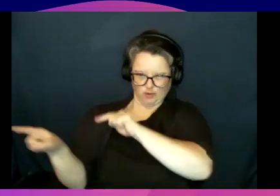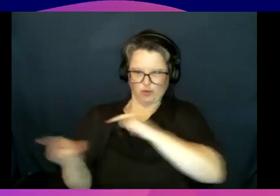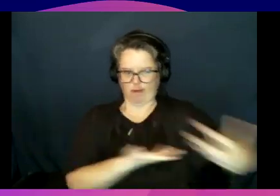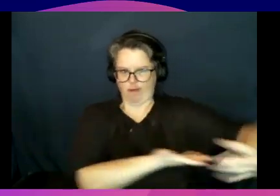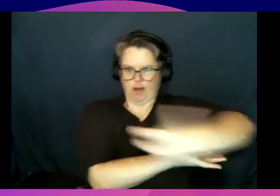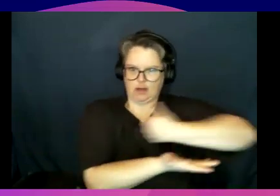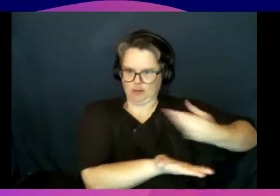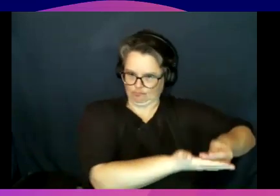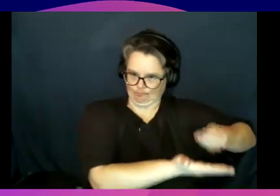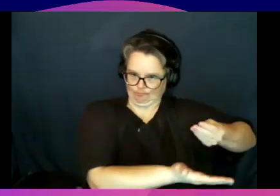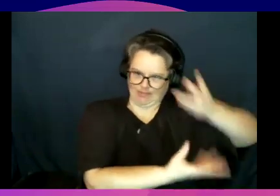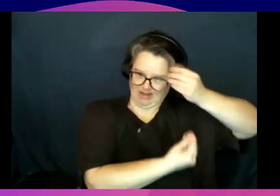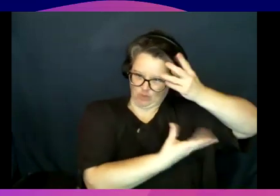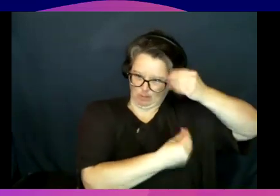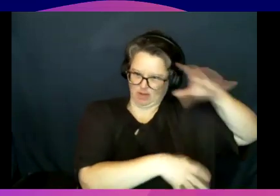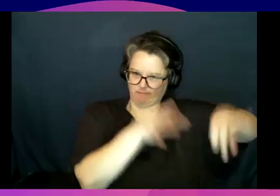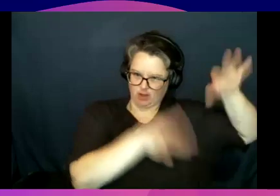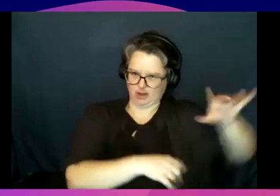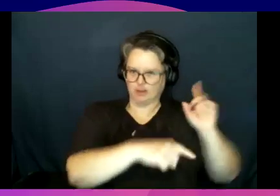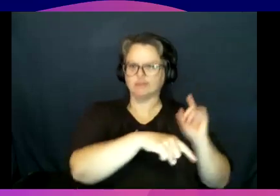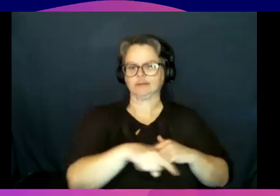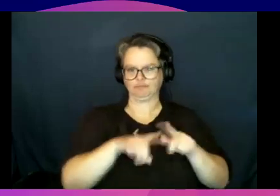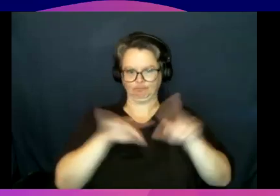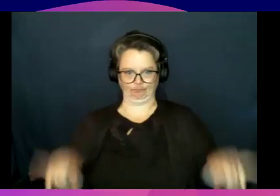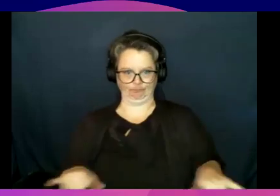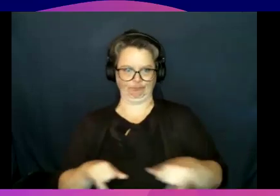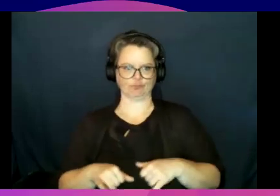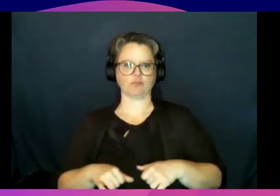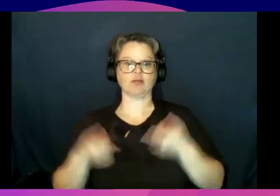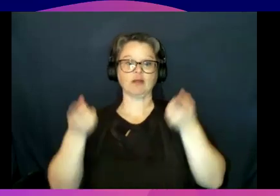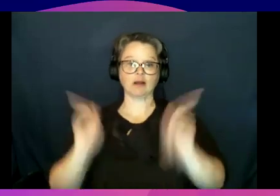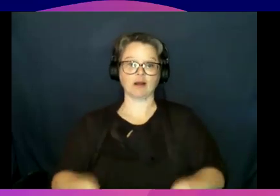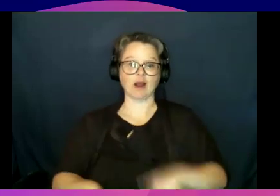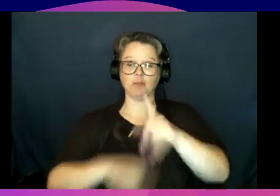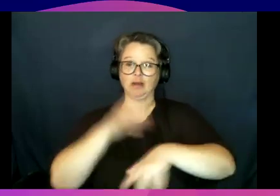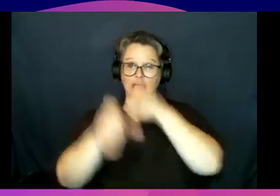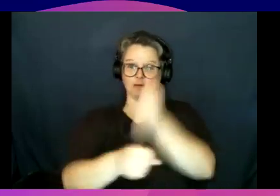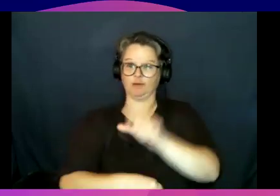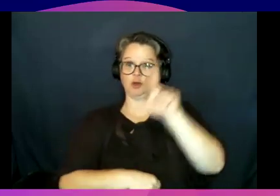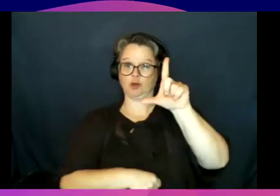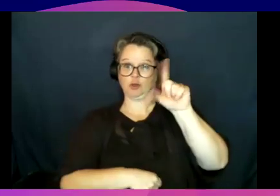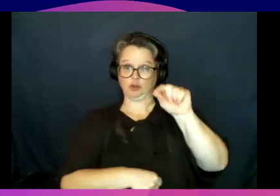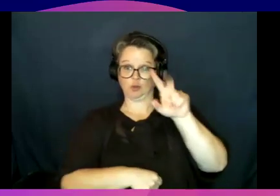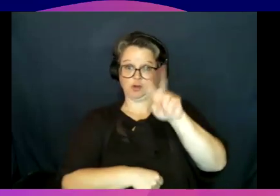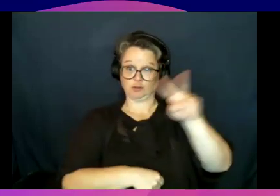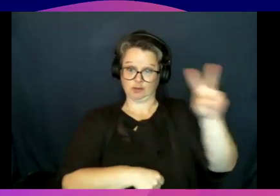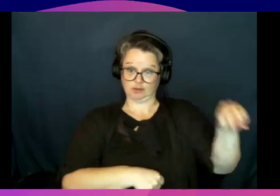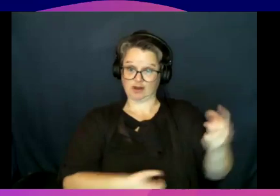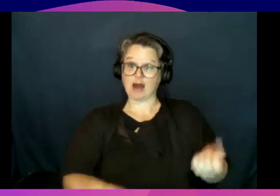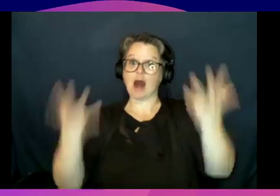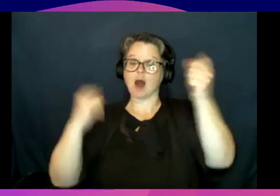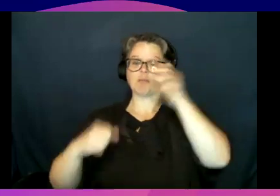included, in the summer of 2022, 5 national focus groups with shelter management, frontline